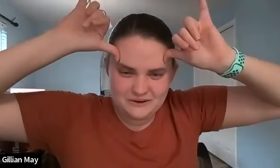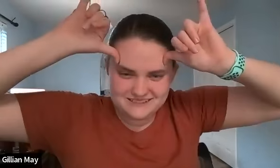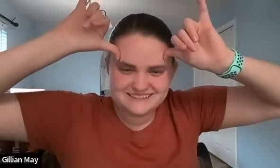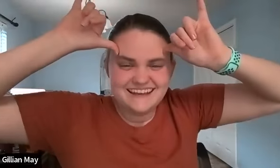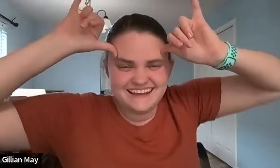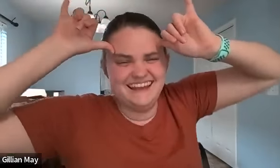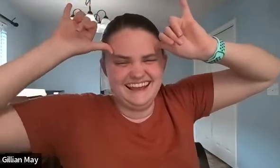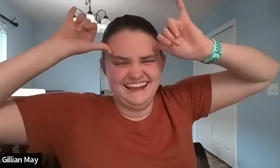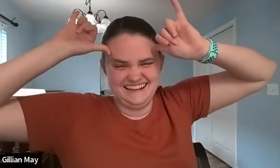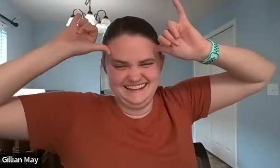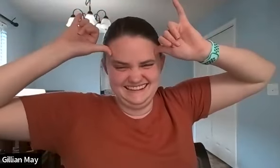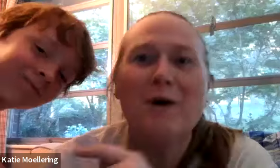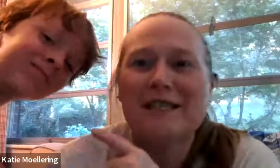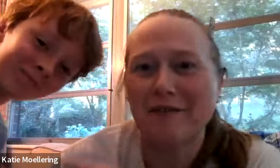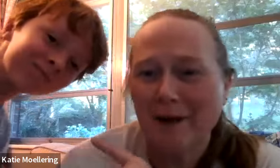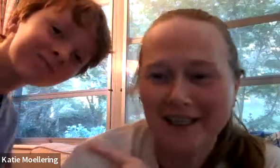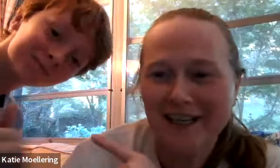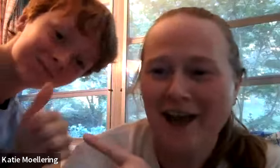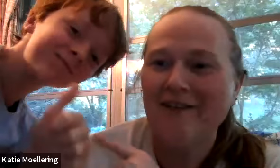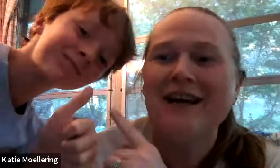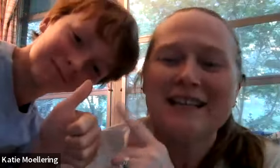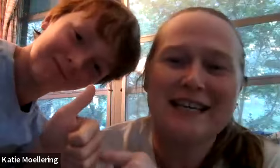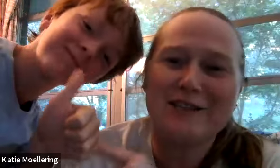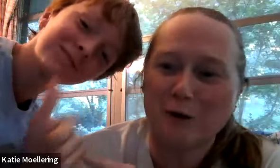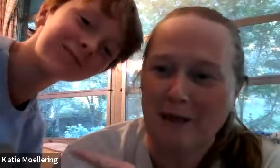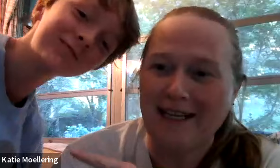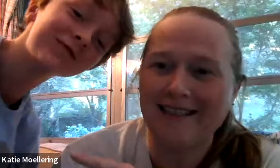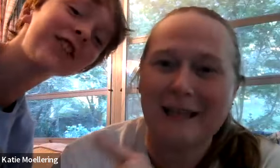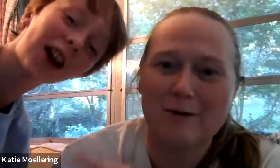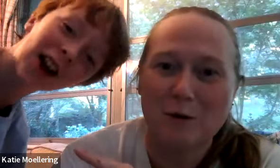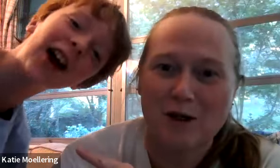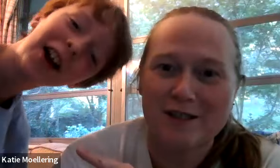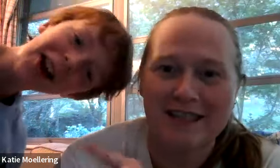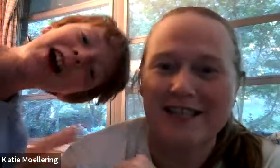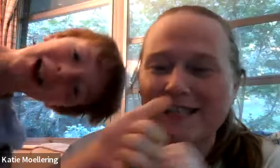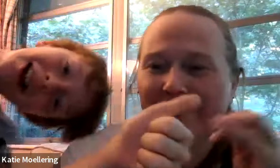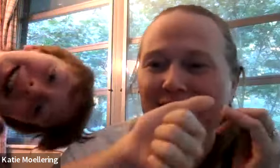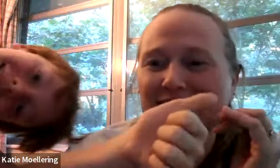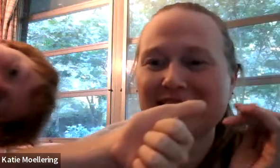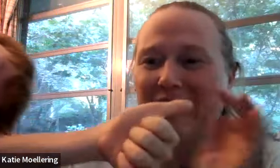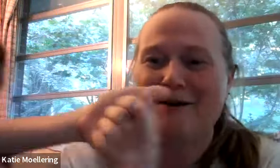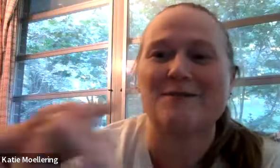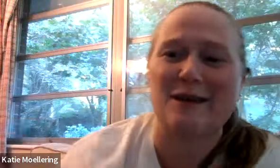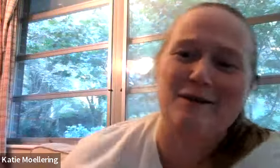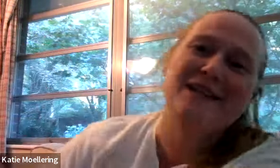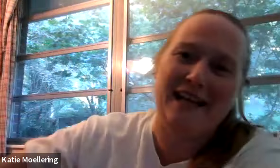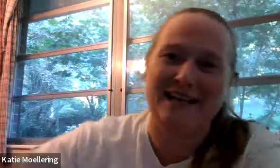horns. Henry wants everybody to know that he told me that was horse, and I said no, I think that's cow. So get out of